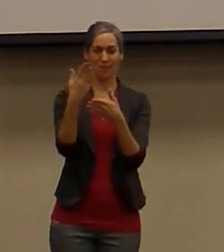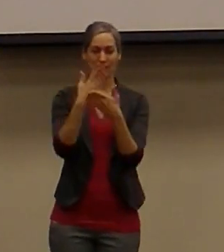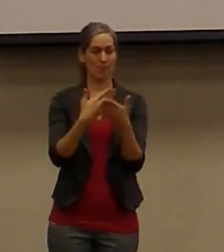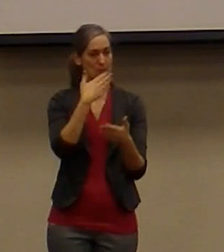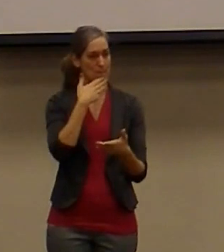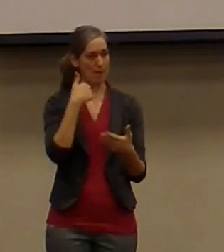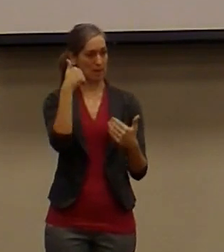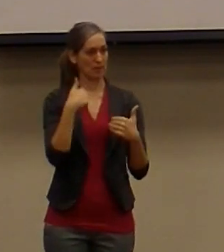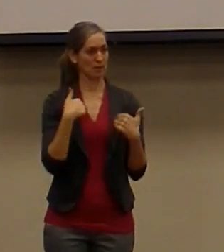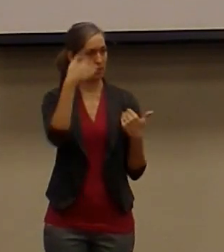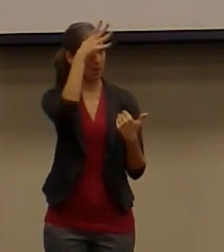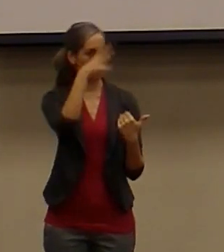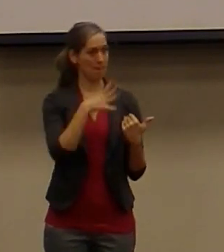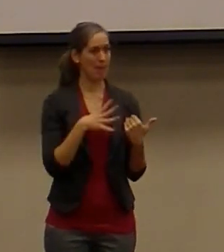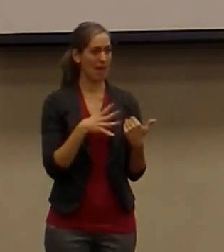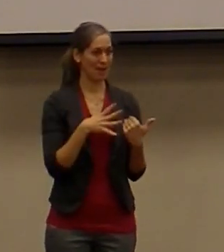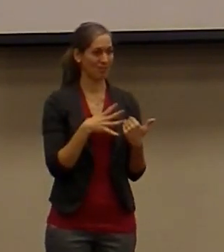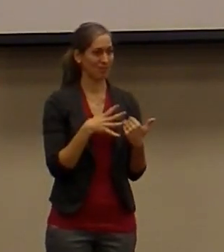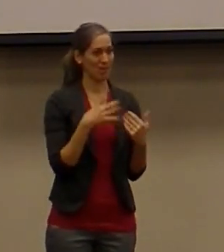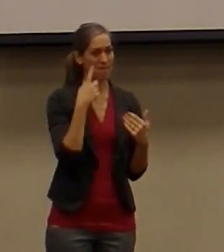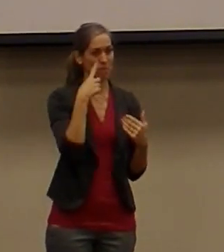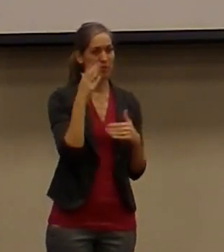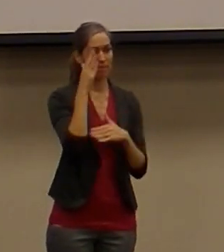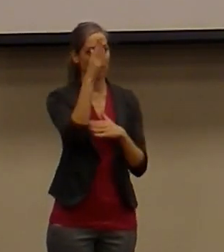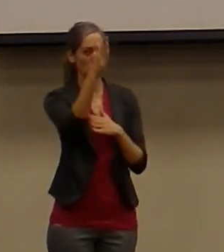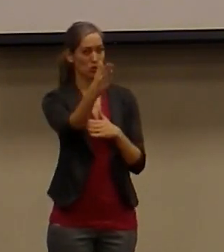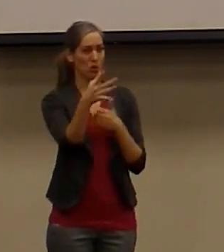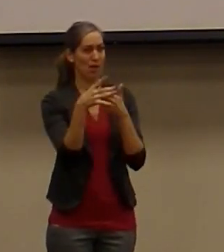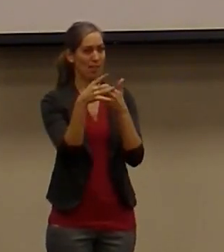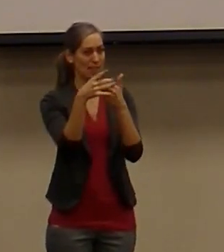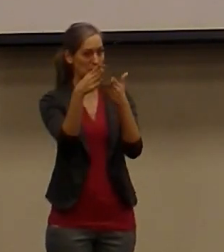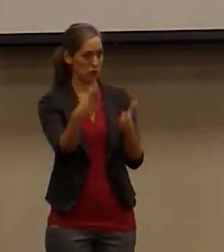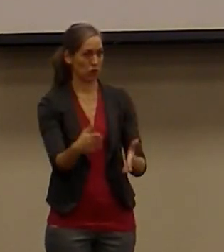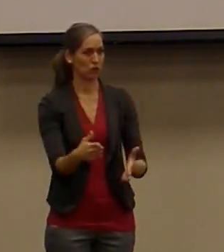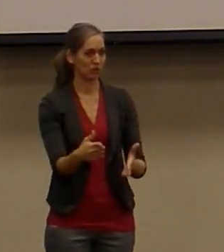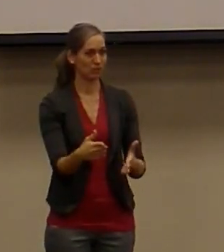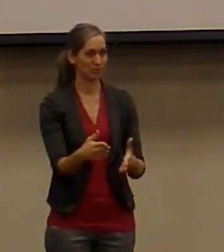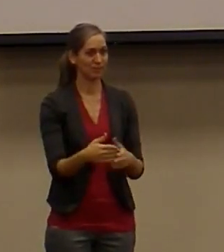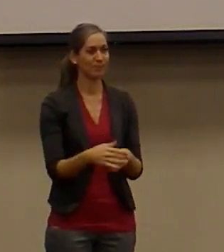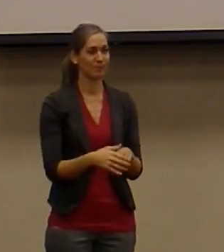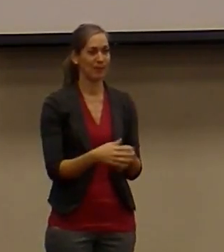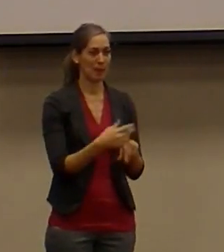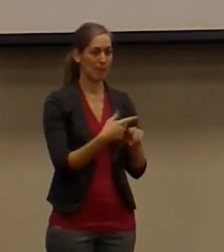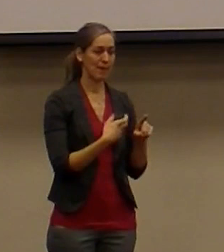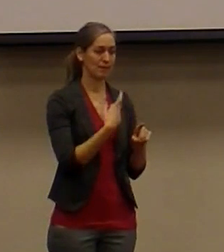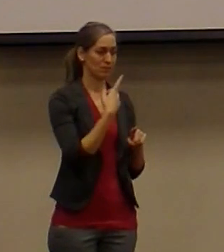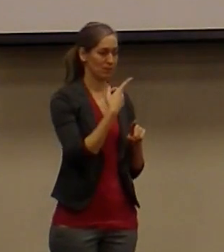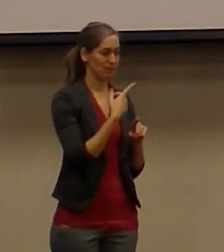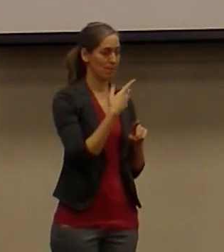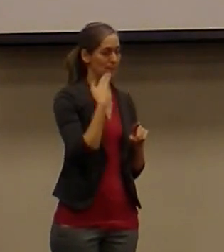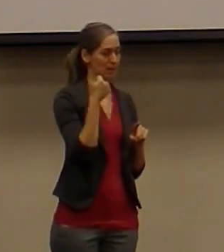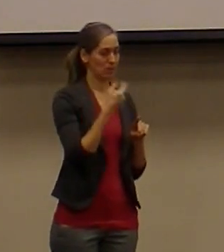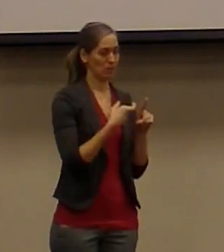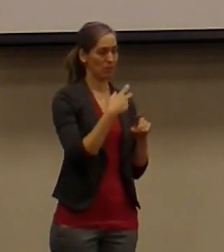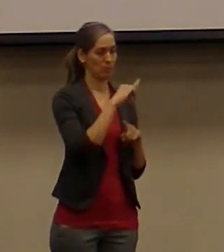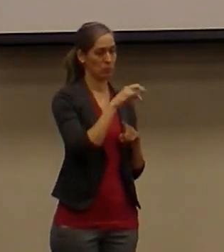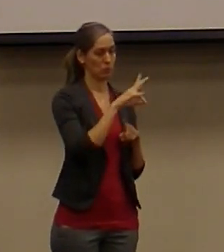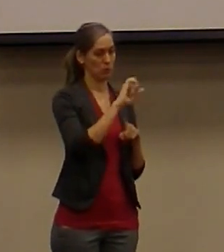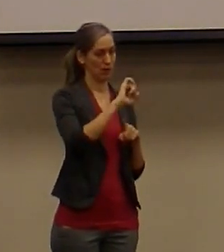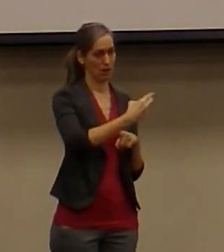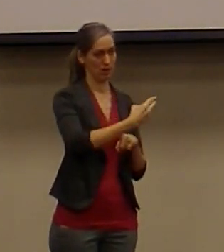to offer in terms of possible leadership in the future within his own administration. And that is, in fact, what he